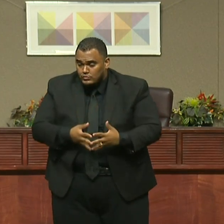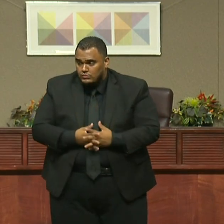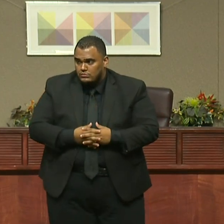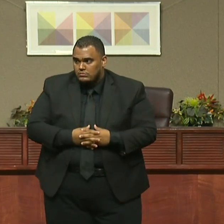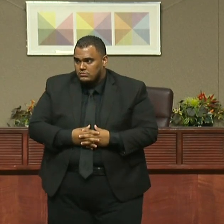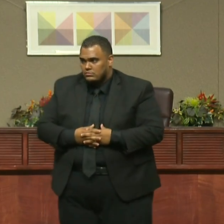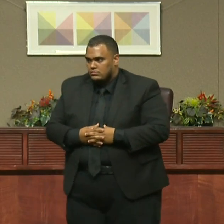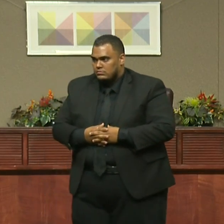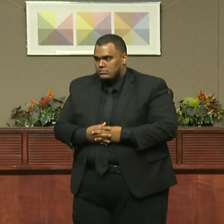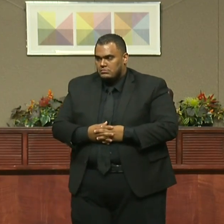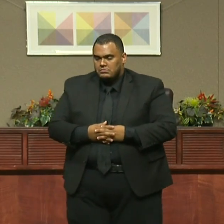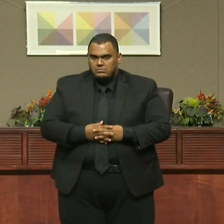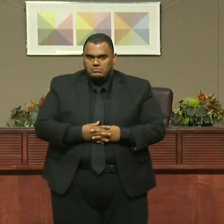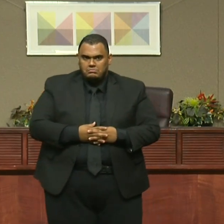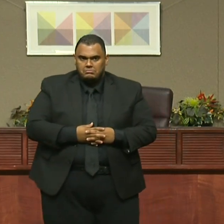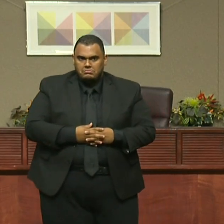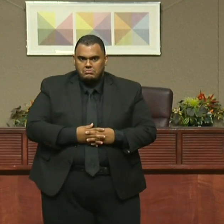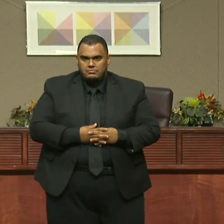Okay.